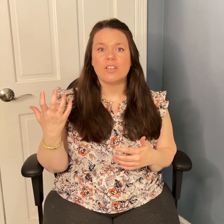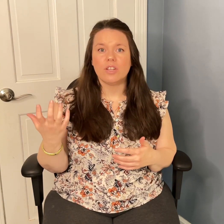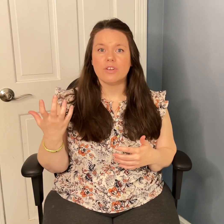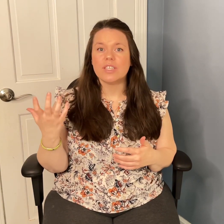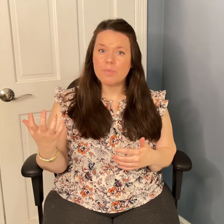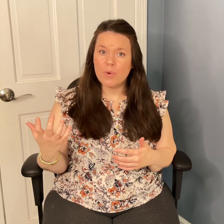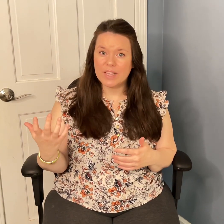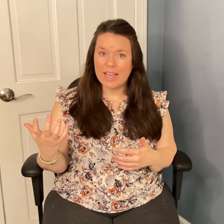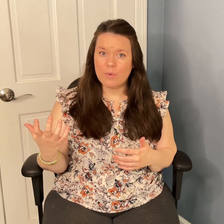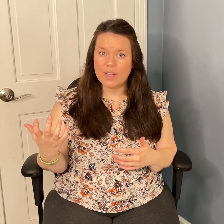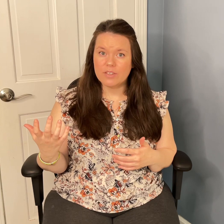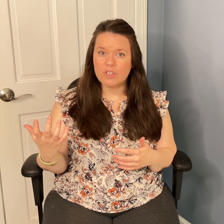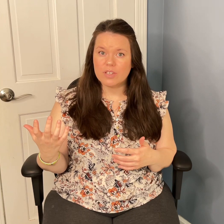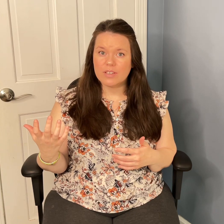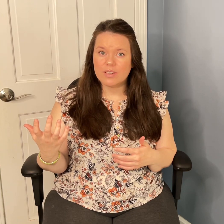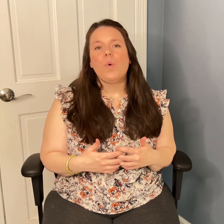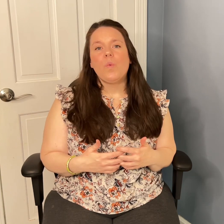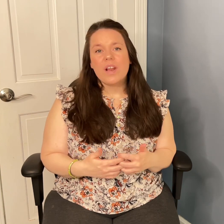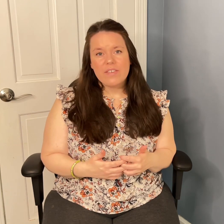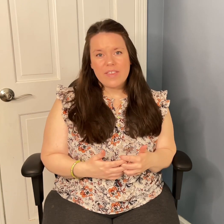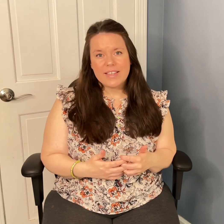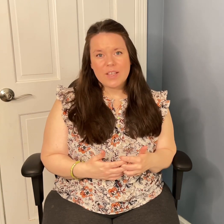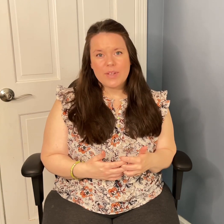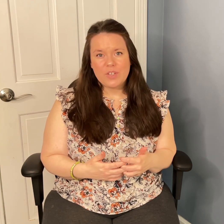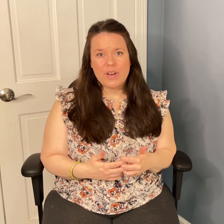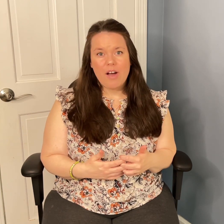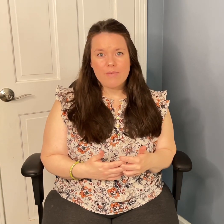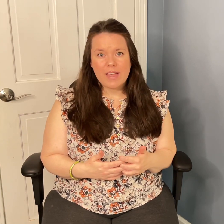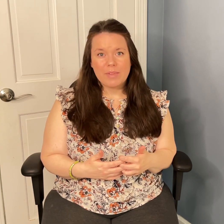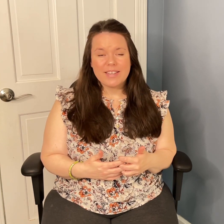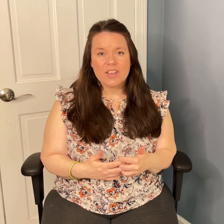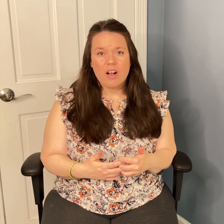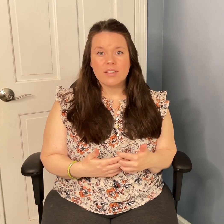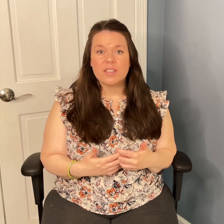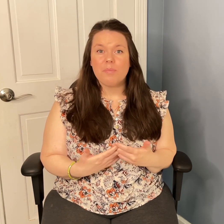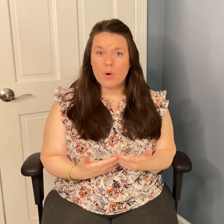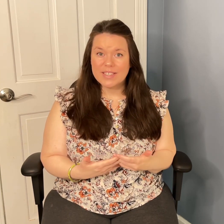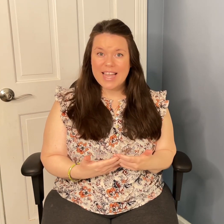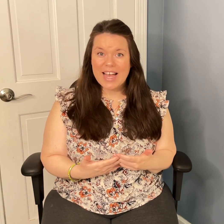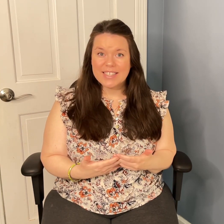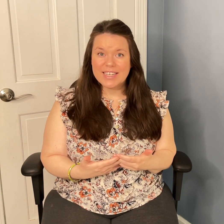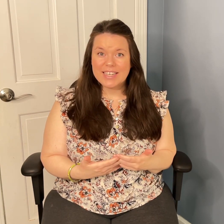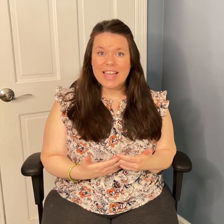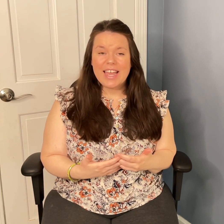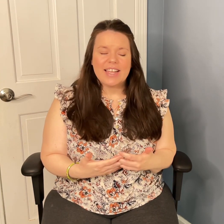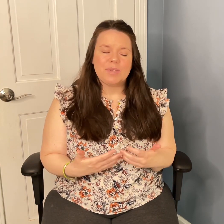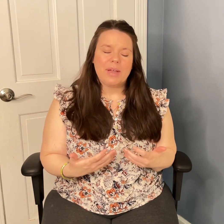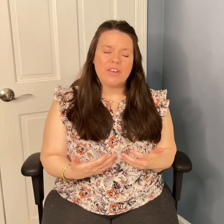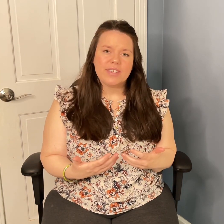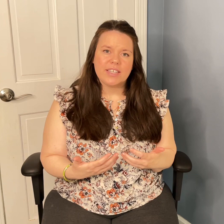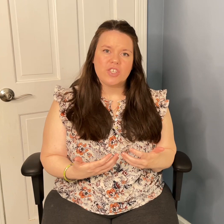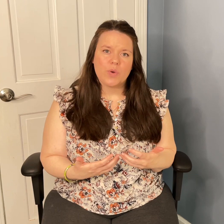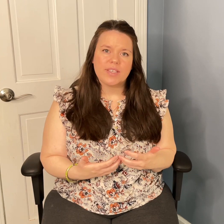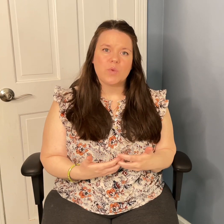learn spoken language. One of the things that we do in our family is called sports casting, It's a parenting choice where